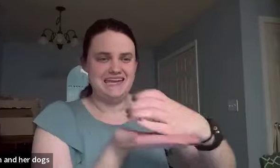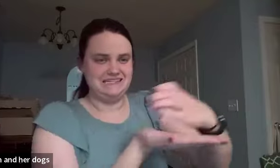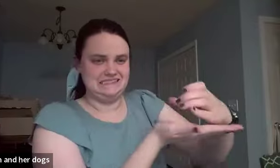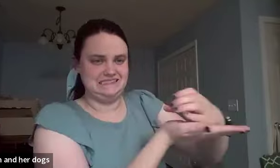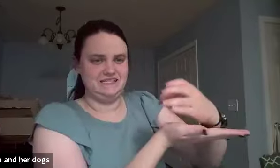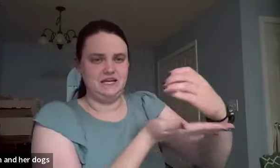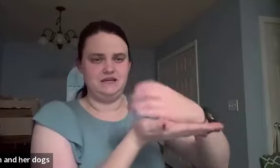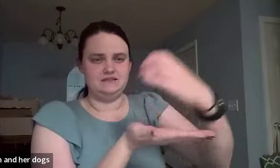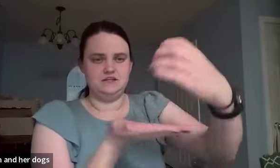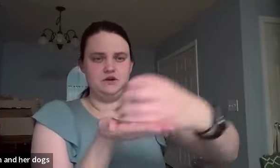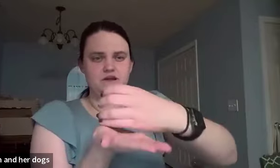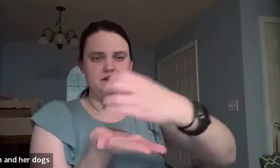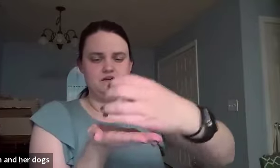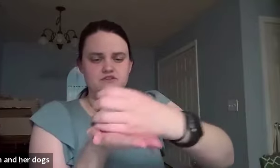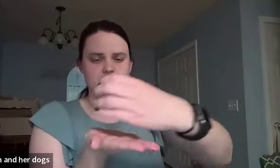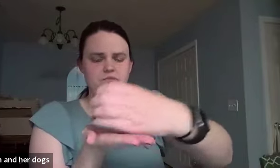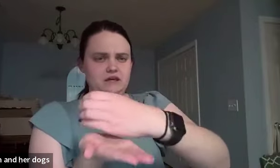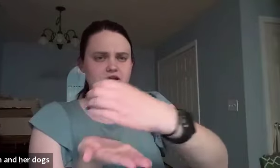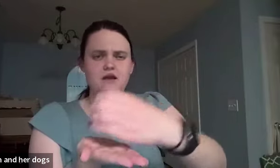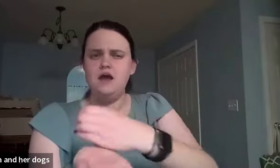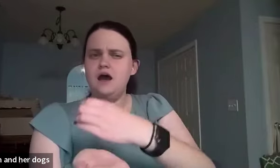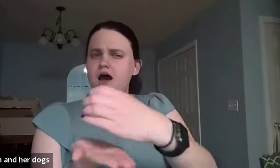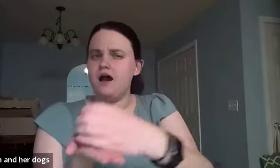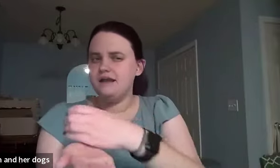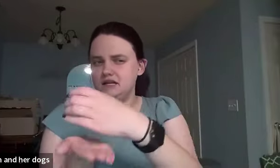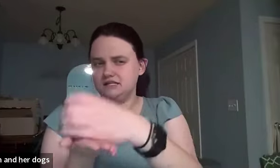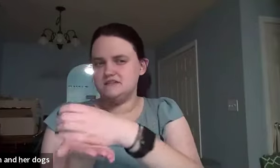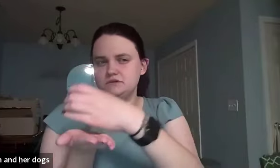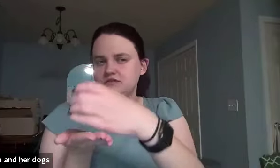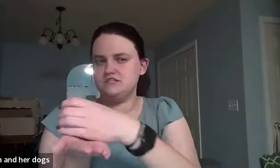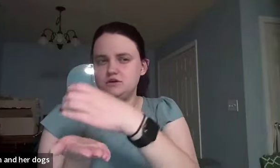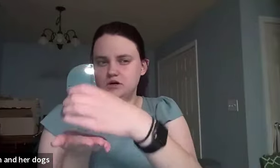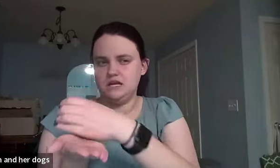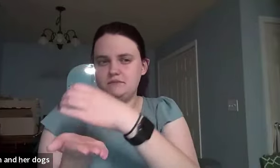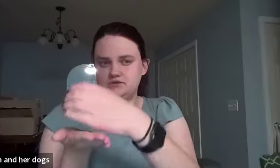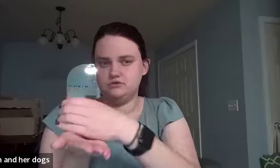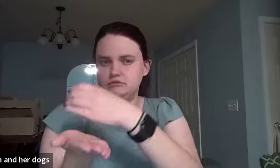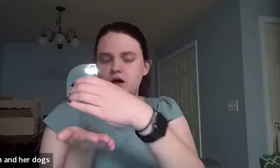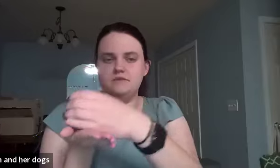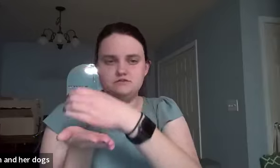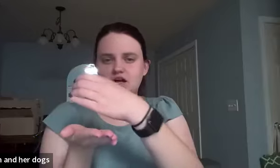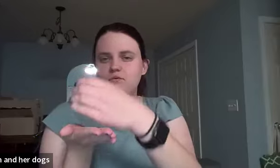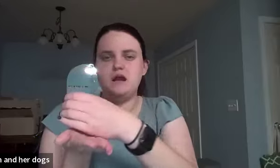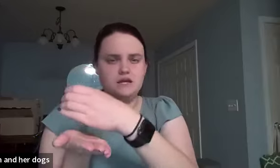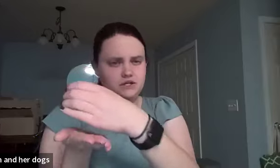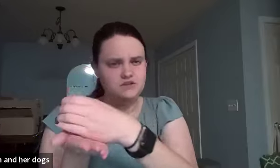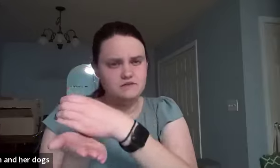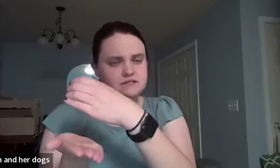cake. Cake. It's like you're going scooping it. I did not see this one until I started working at my school. This was not the one I had used